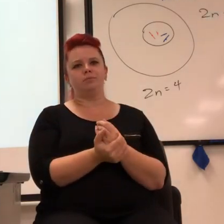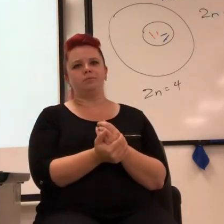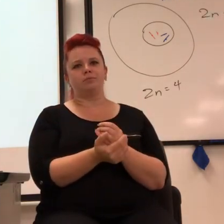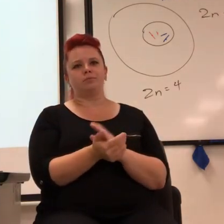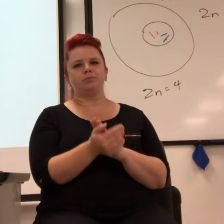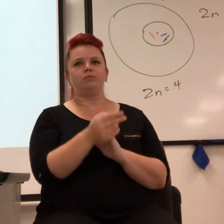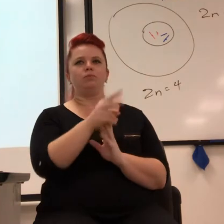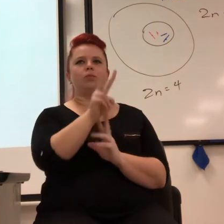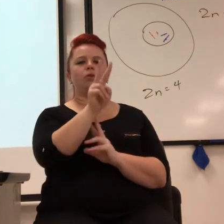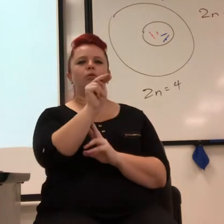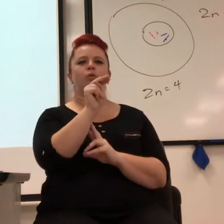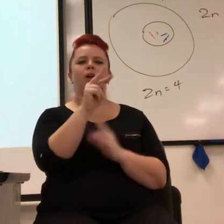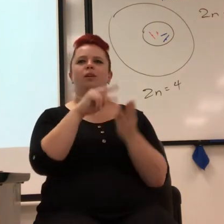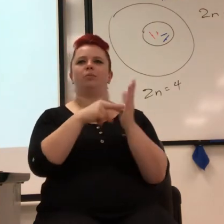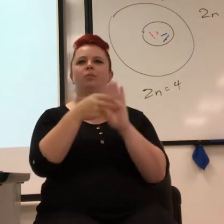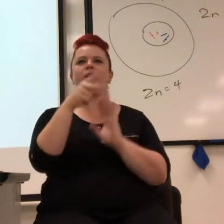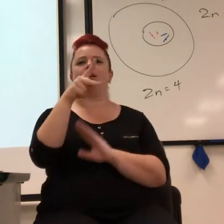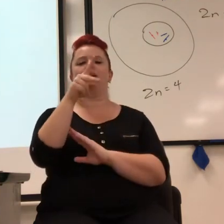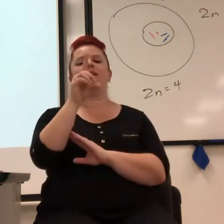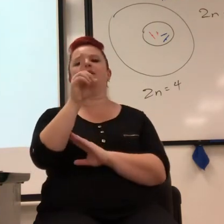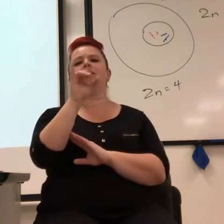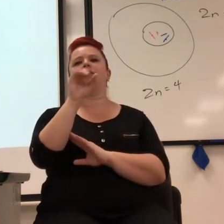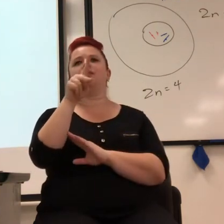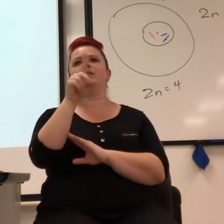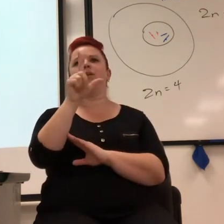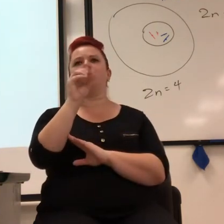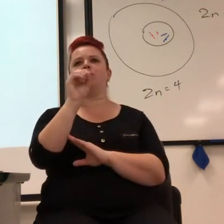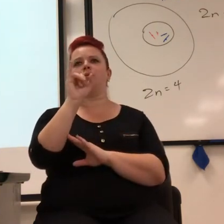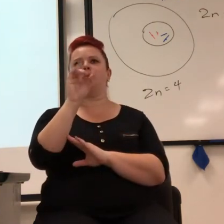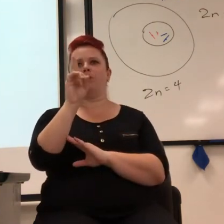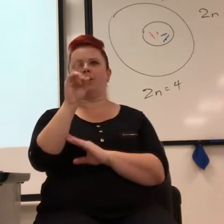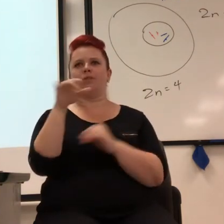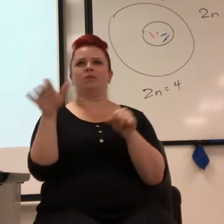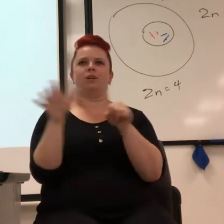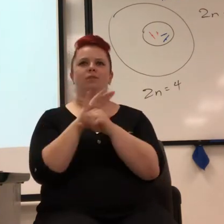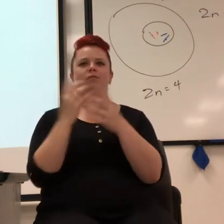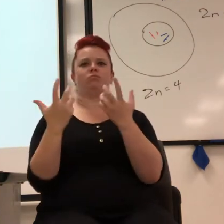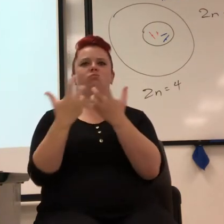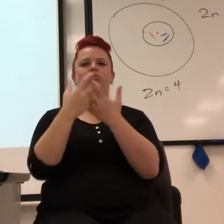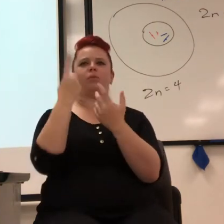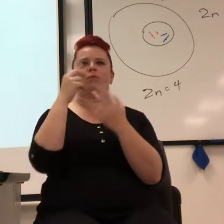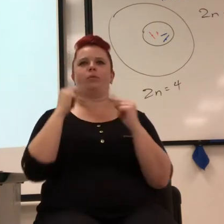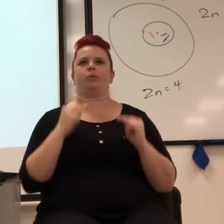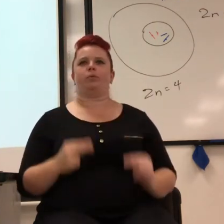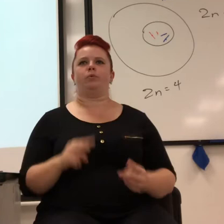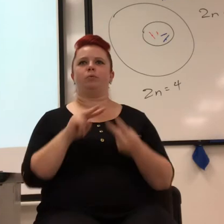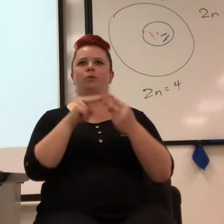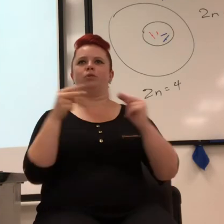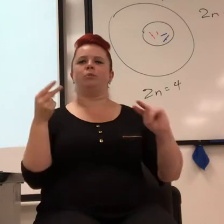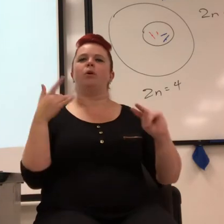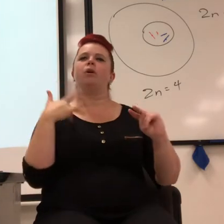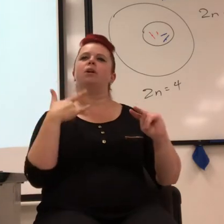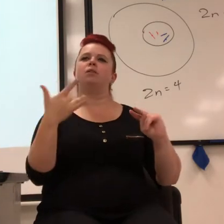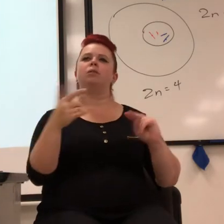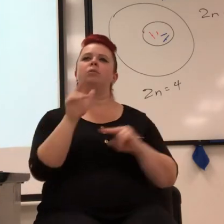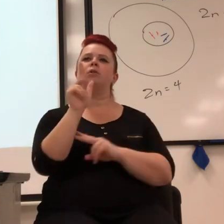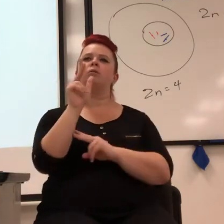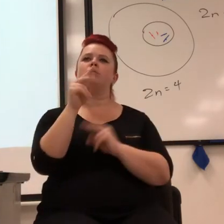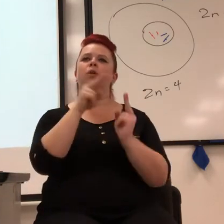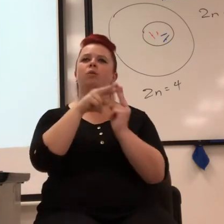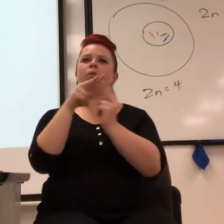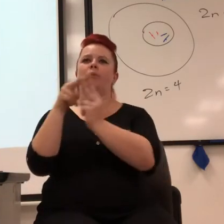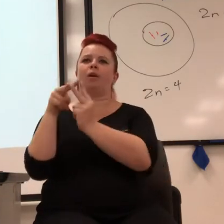diploid. Basically, diploid is the full complement of the human genome. Okay. I mean, normally it's 23 pairs of